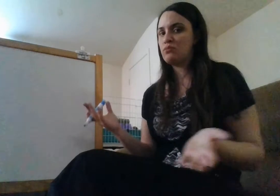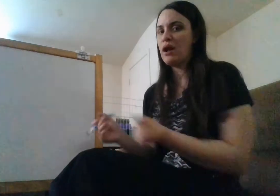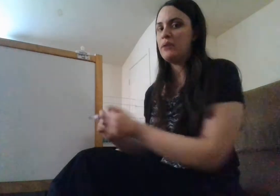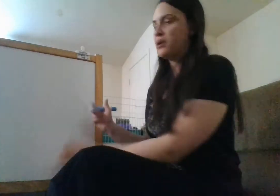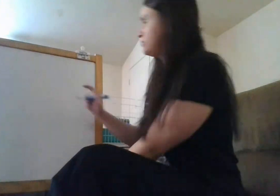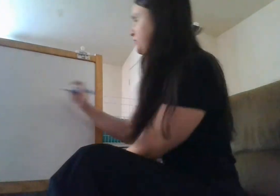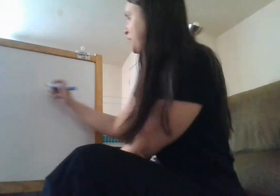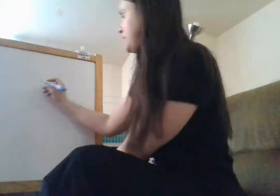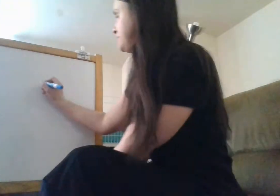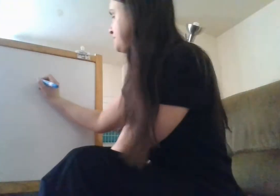why we're going to review it.